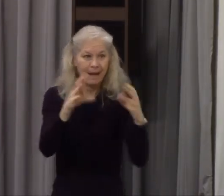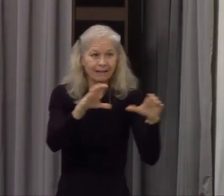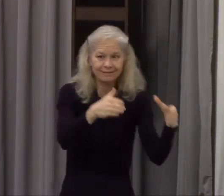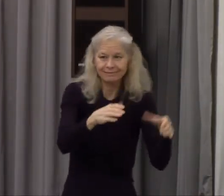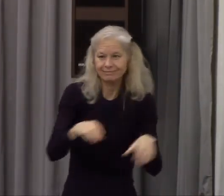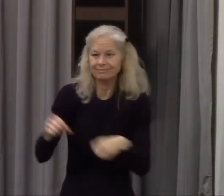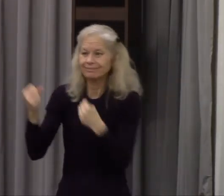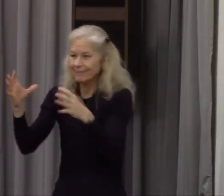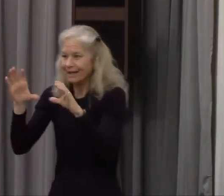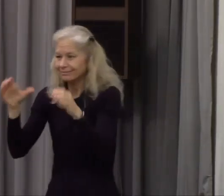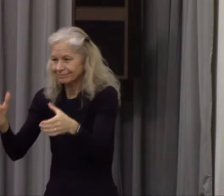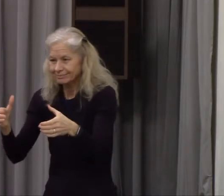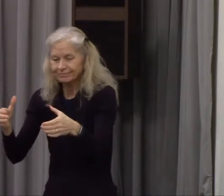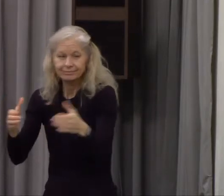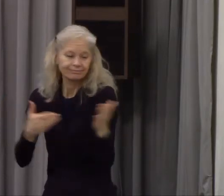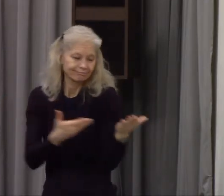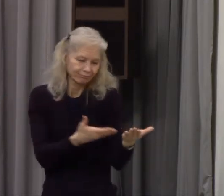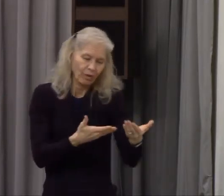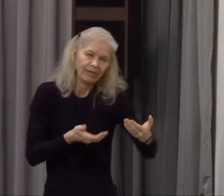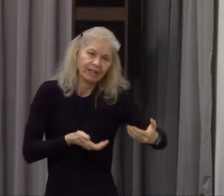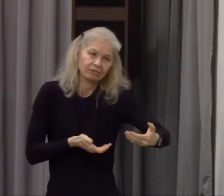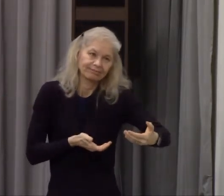Set for a sign which shall be spoken against.